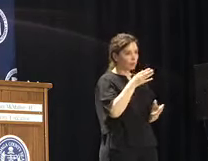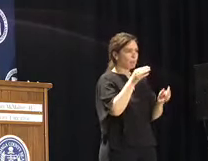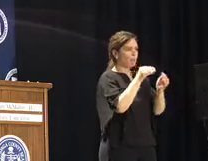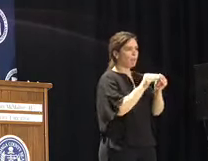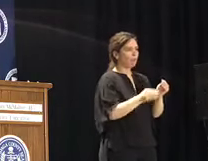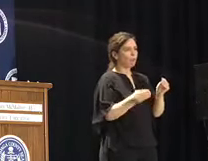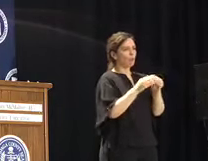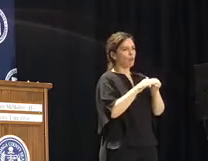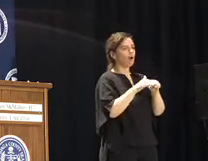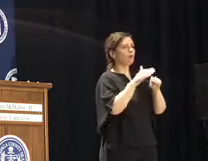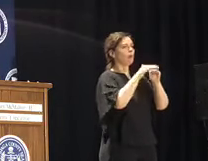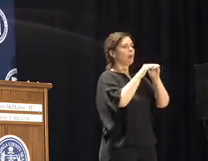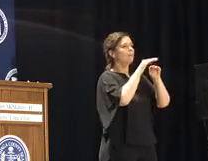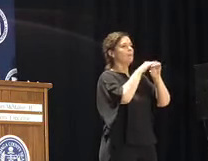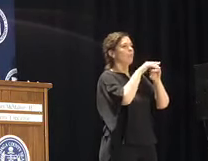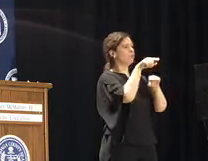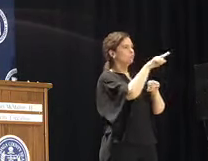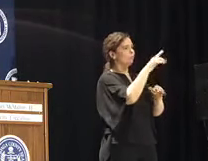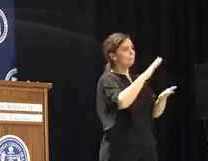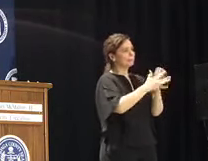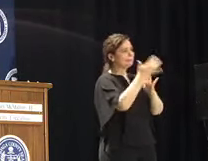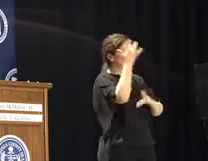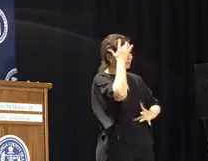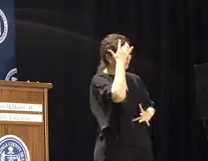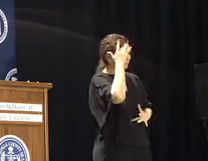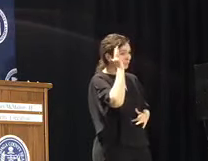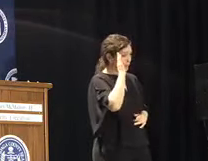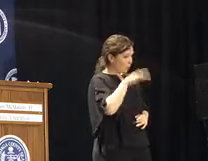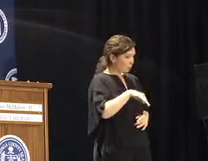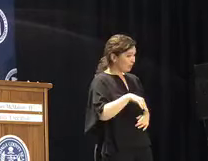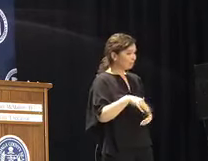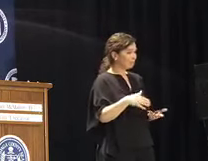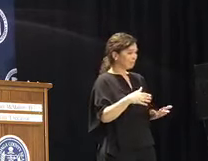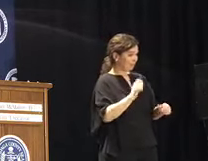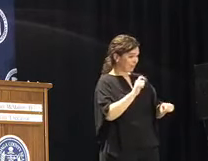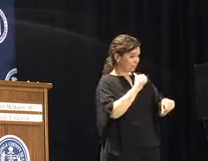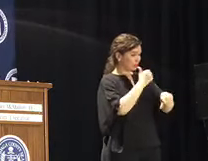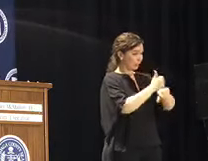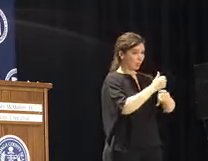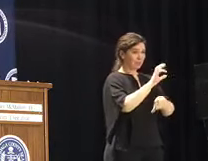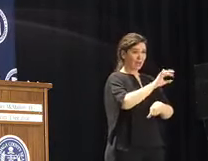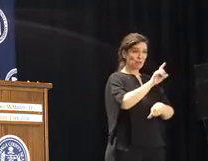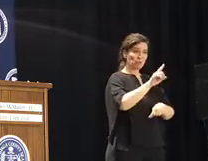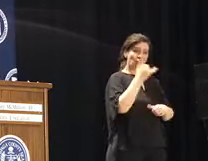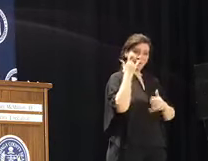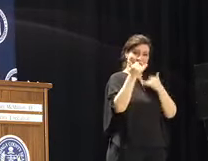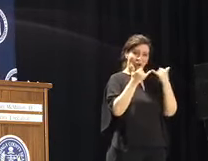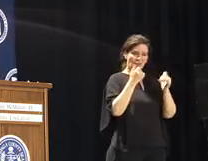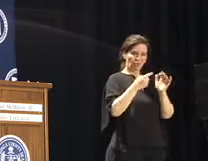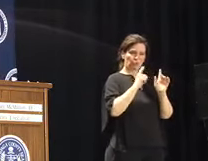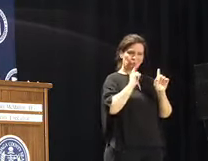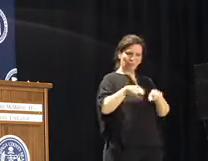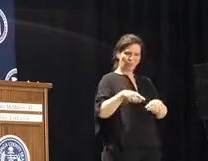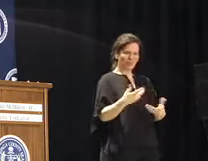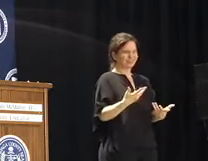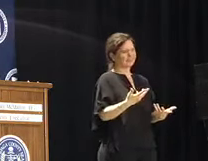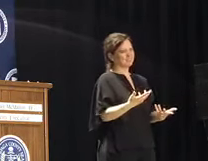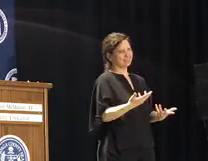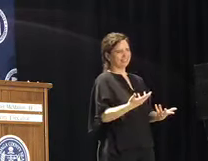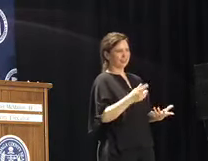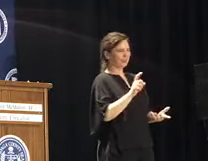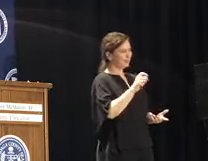for 911 on how they're going to have to implement social distancing bandits out there breaking laws, right? That was my next question.